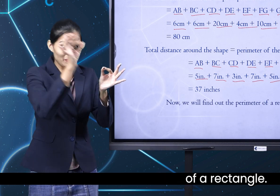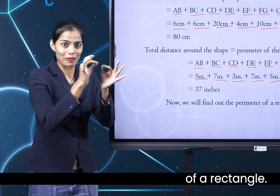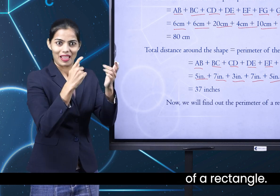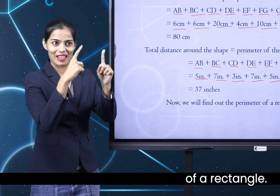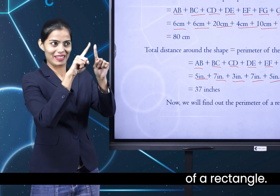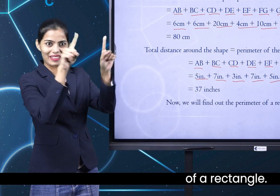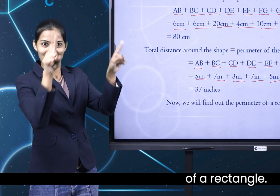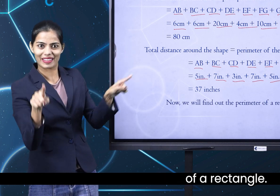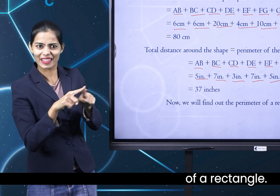a rectangle.